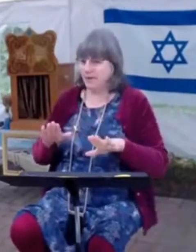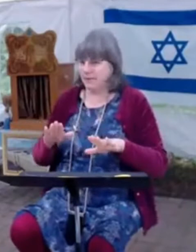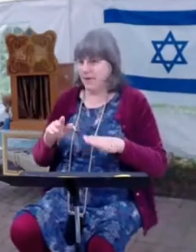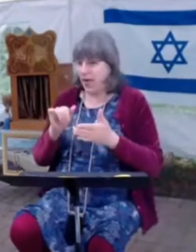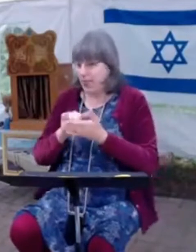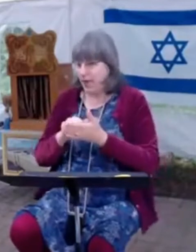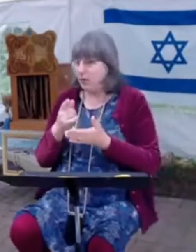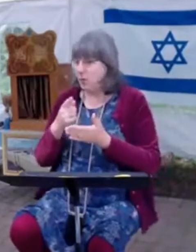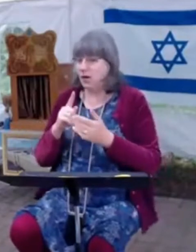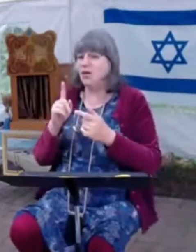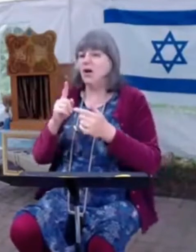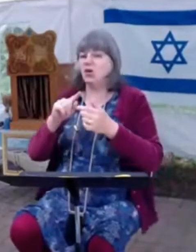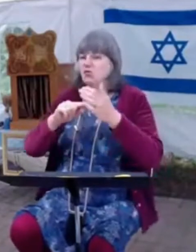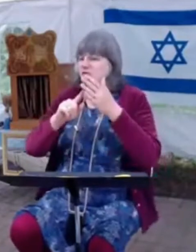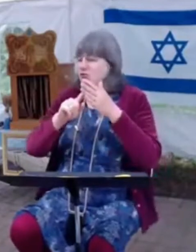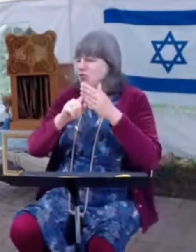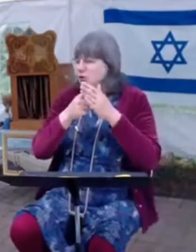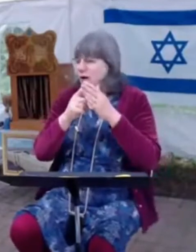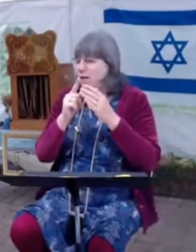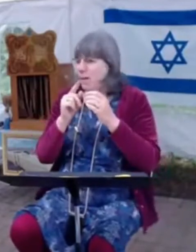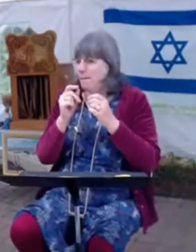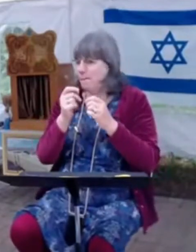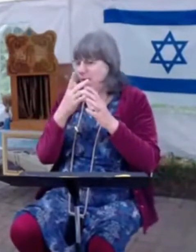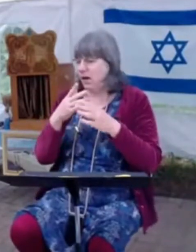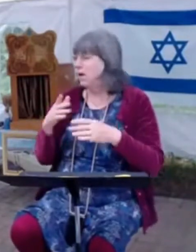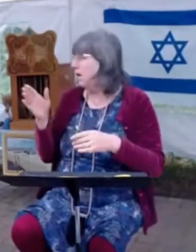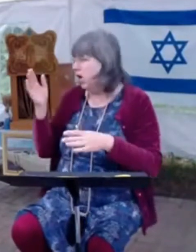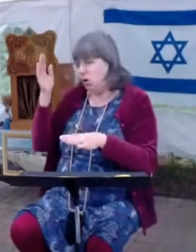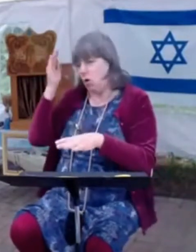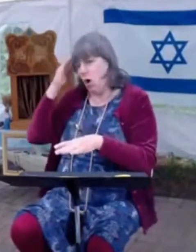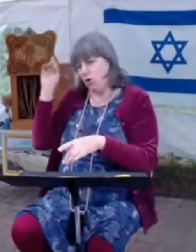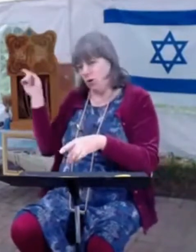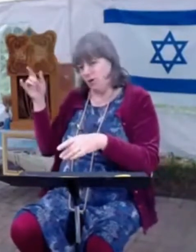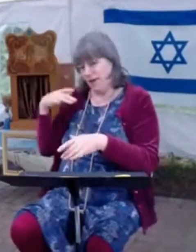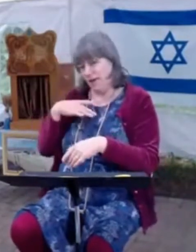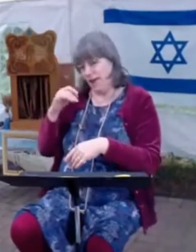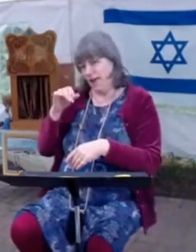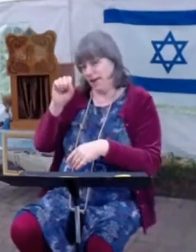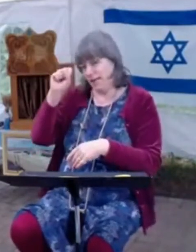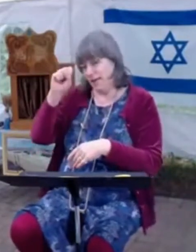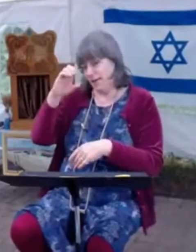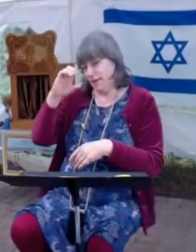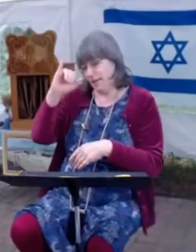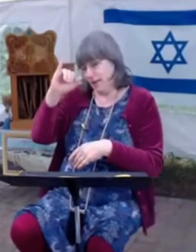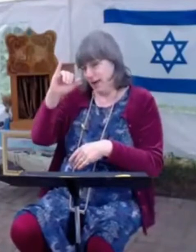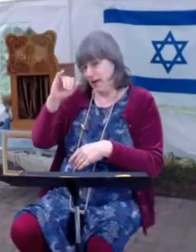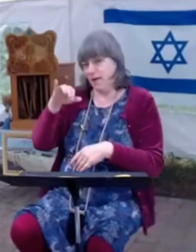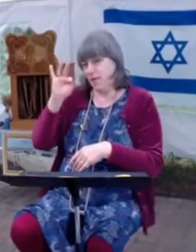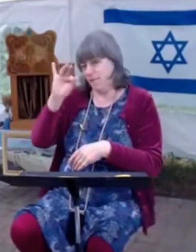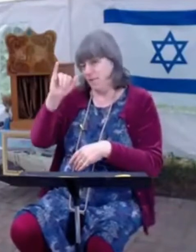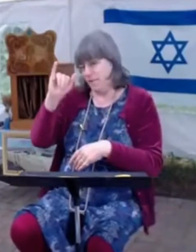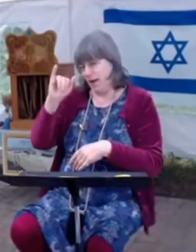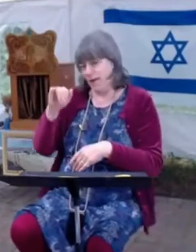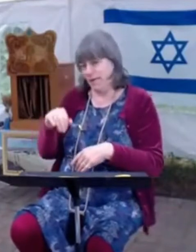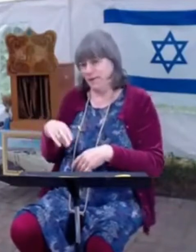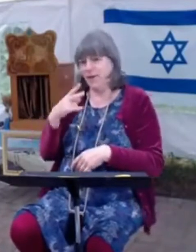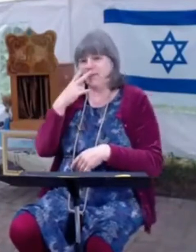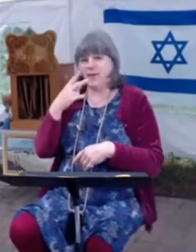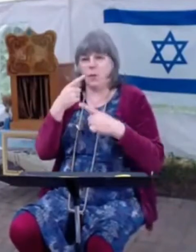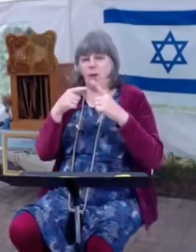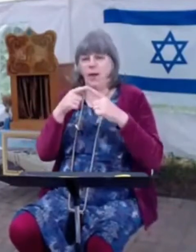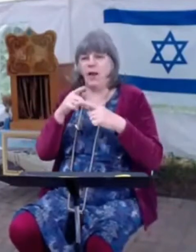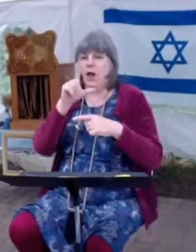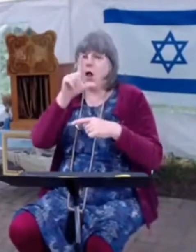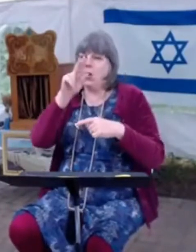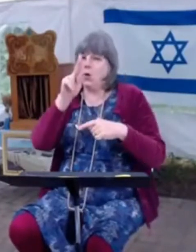You all know I'm a sci-fi fan. We can see it very well in when Luke Skywalker